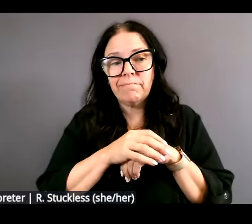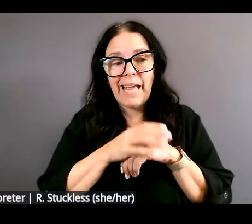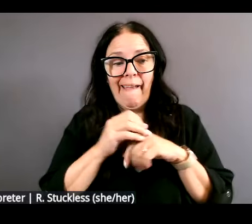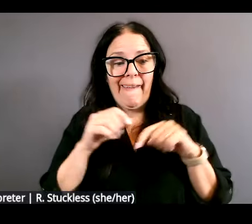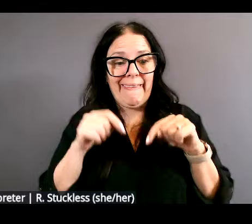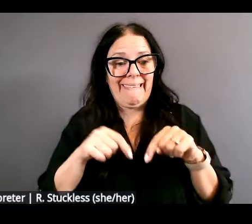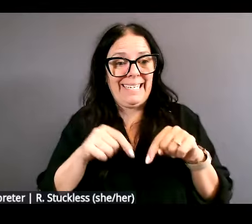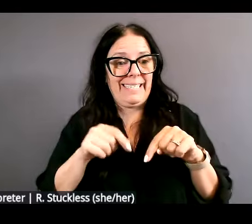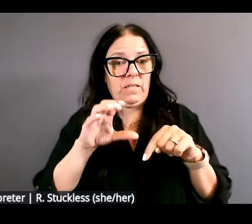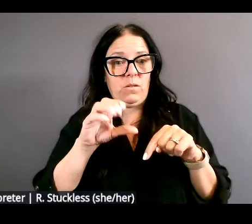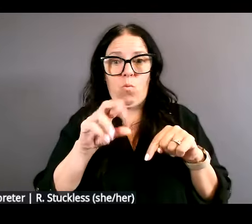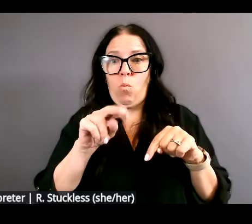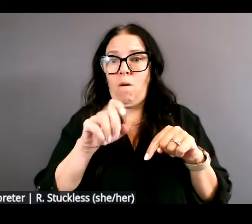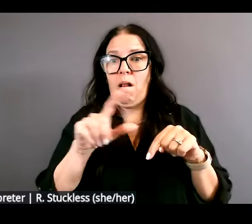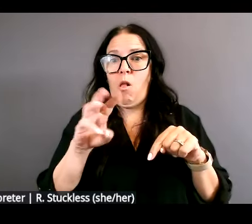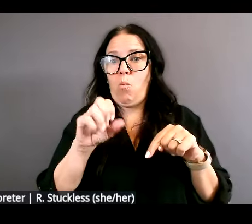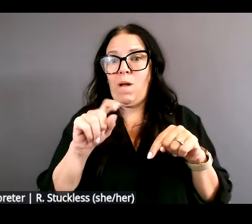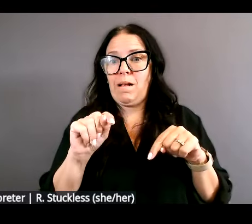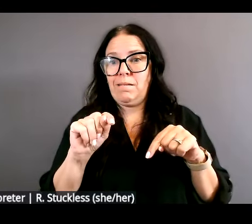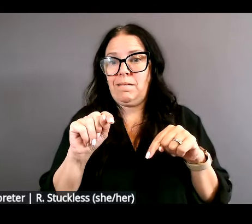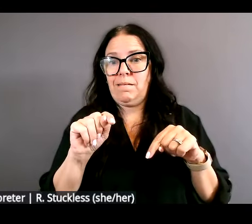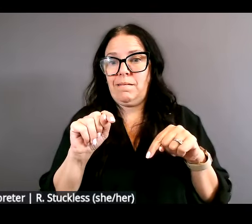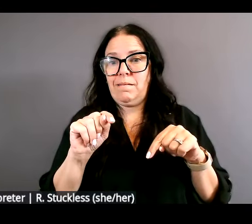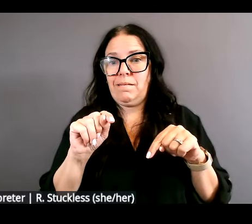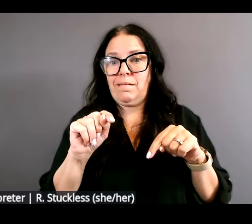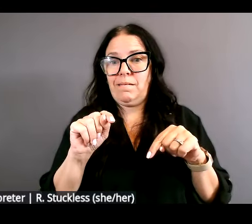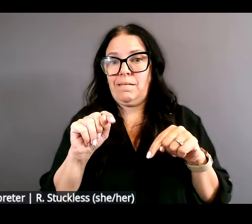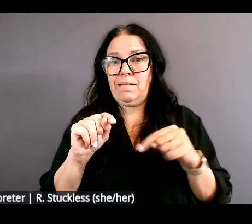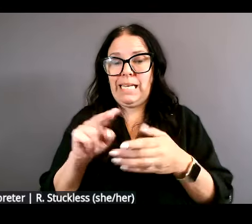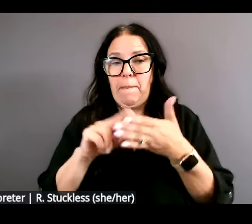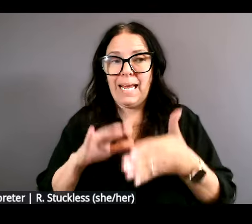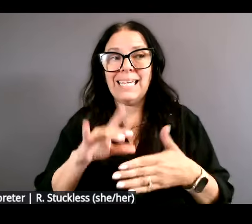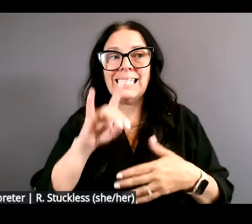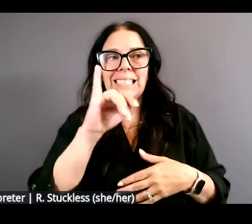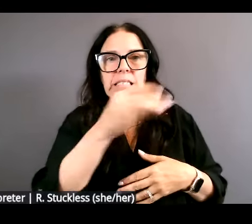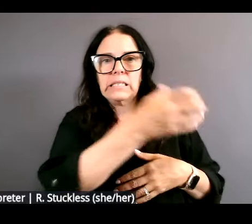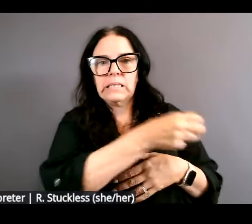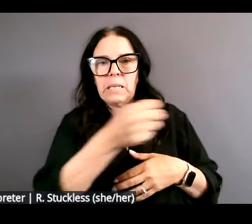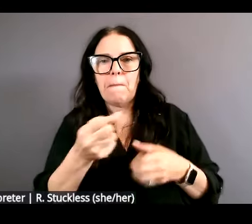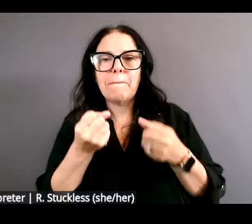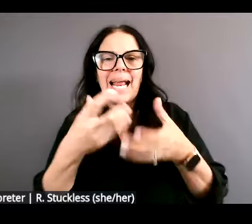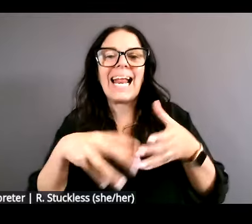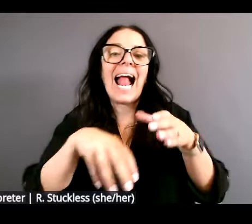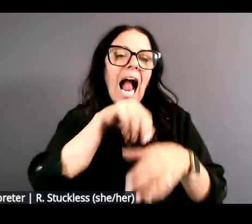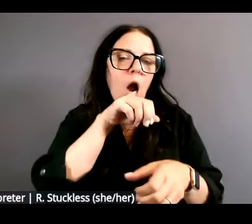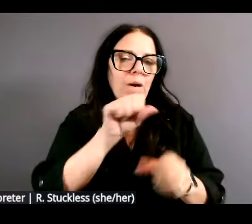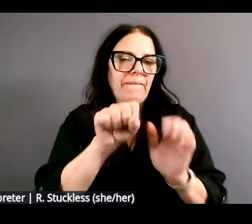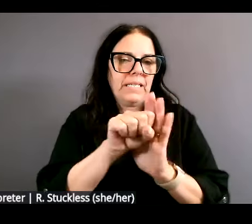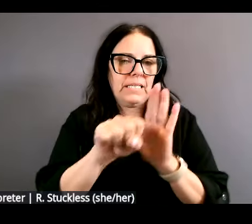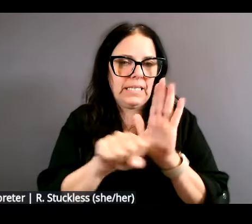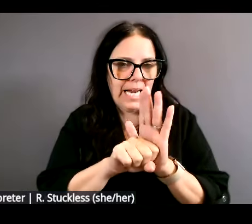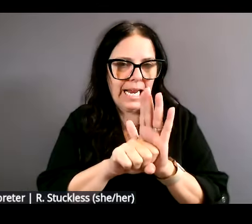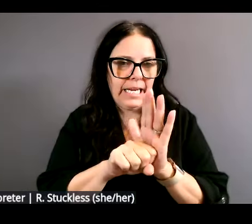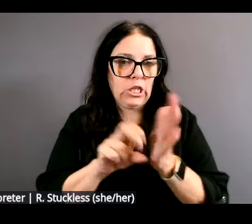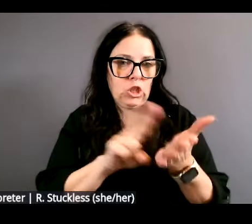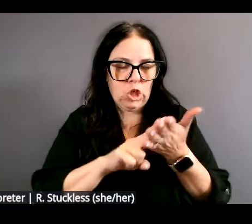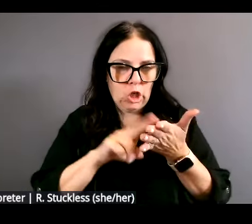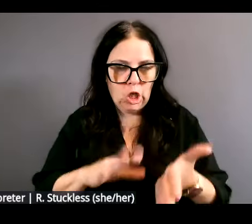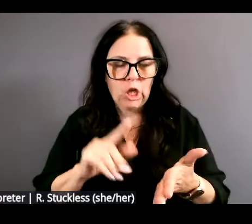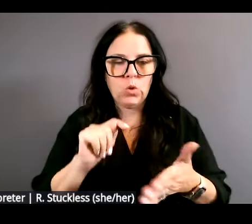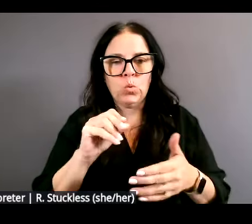where a lot of out-of-state circulators were brought in to solicit signatures to get this